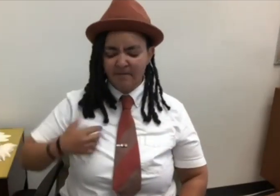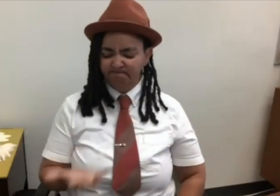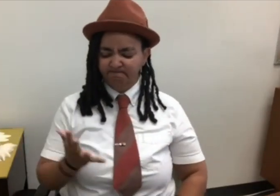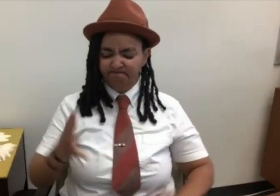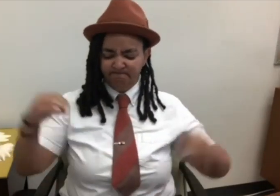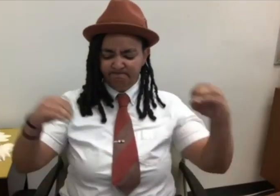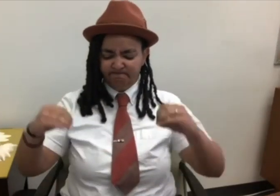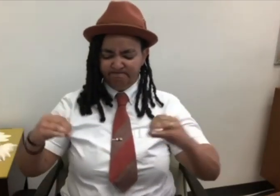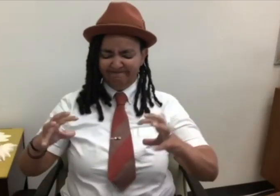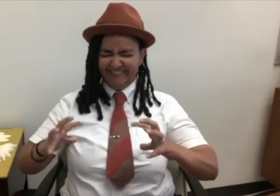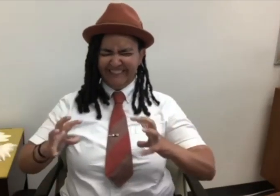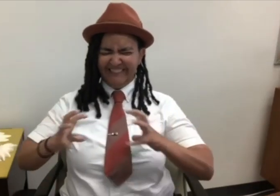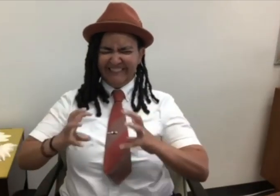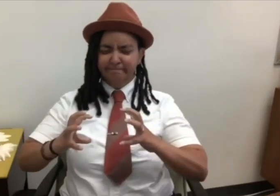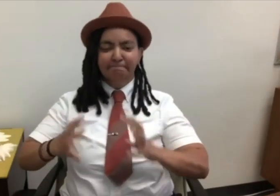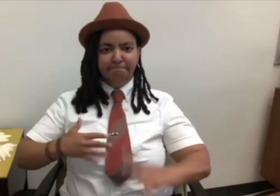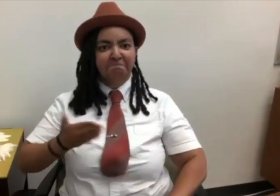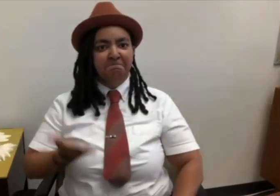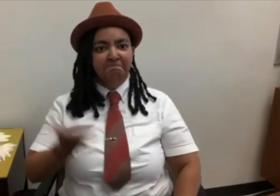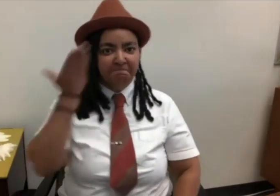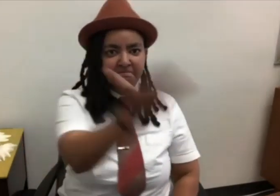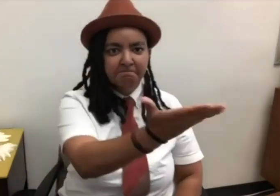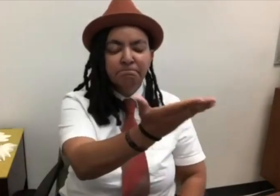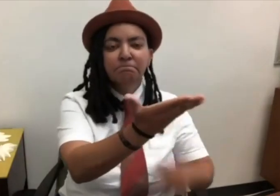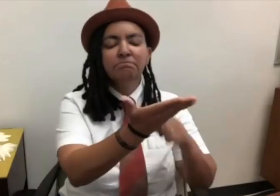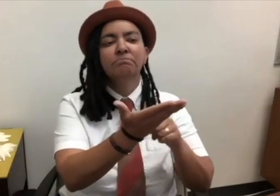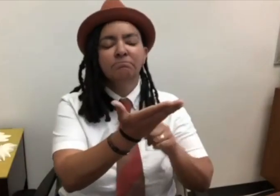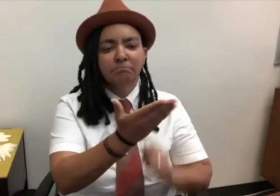to talk about Black Deaf Gain. And I decided